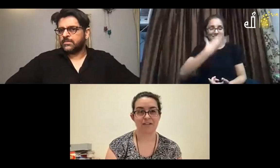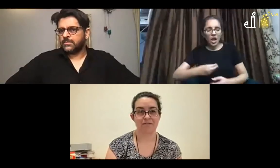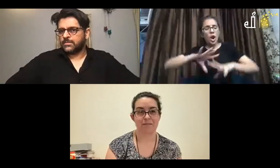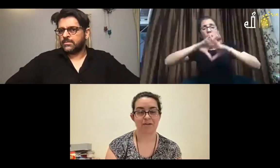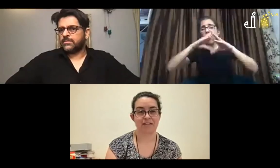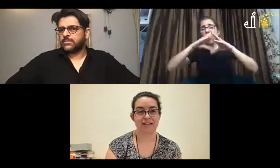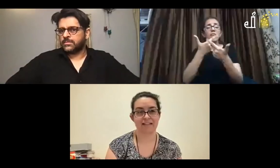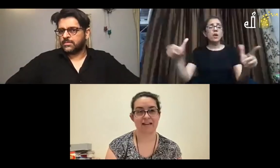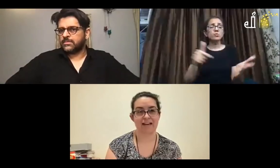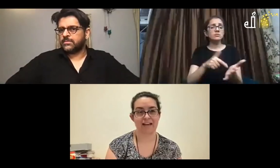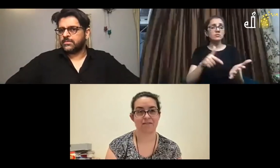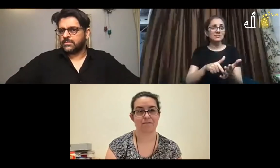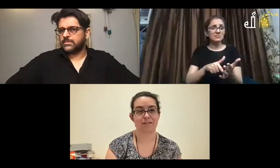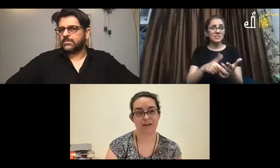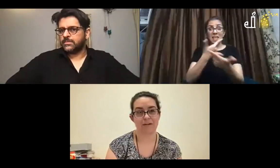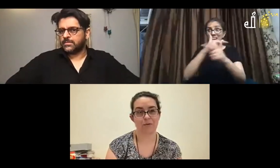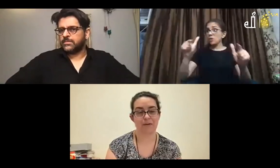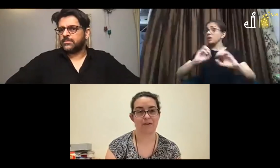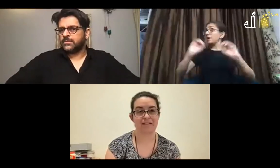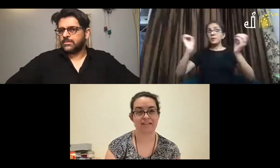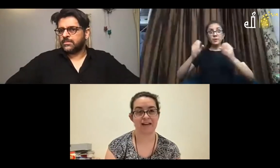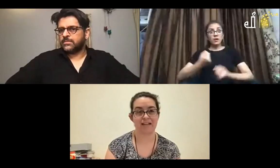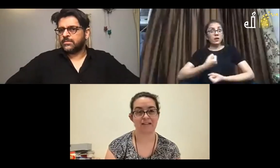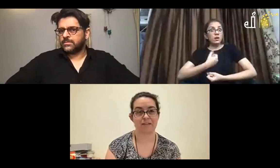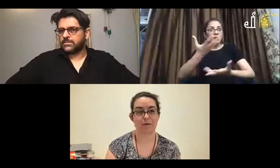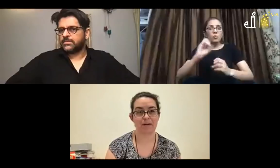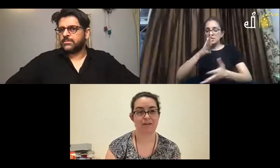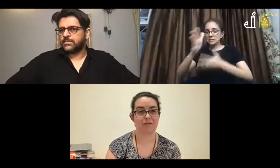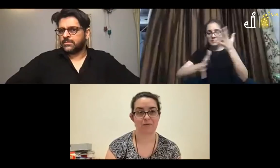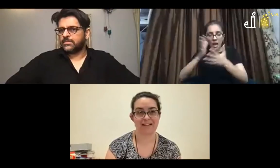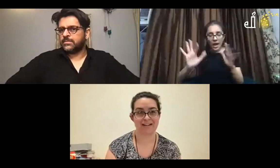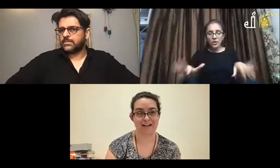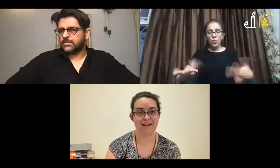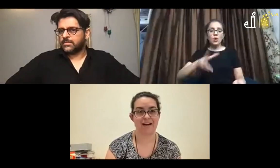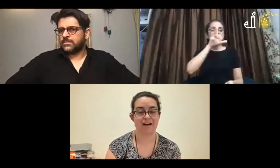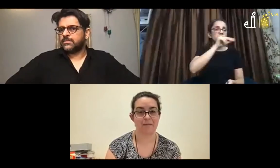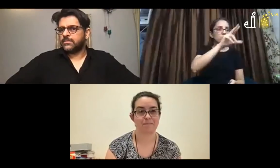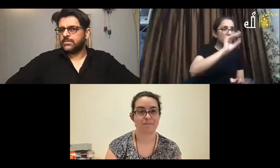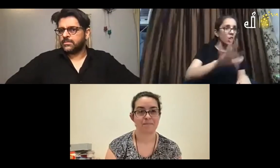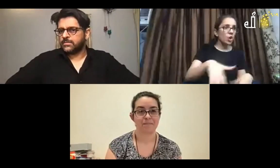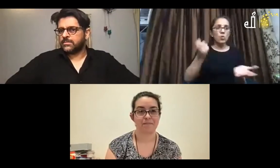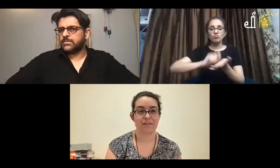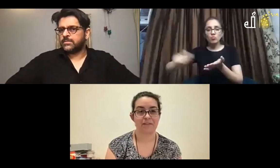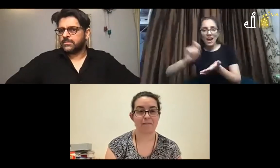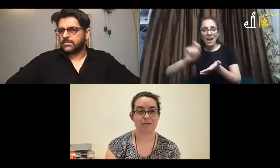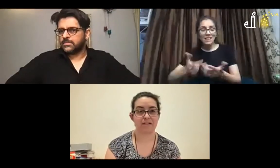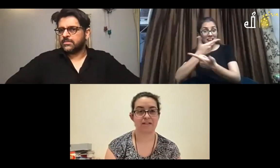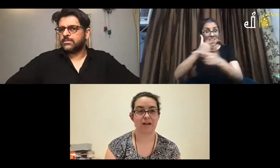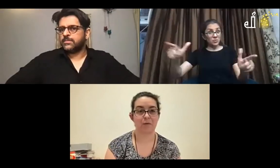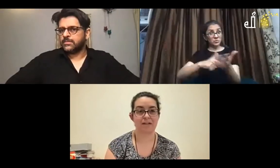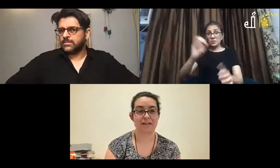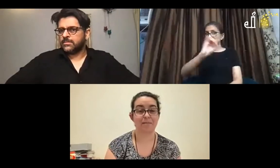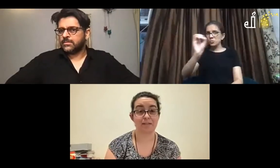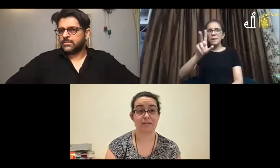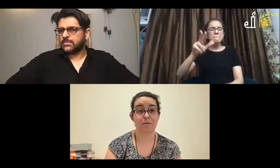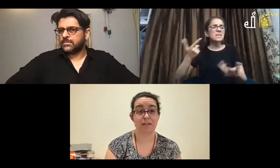language. And if a person doesn't have language, whether it's signed, spoken, written, then that person is not